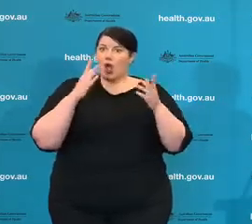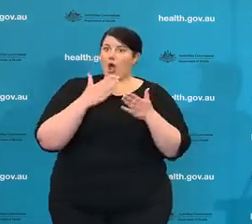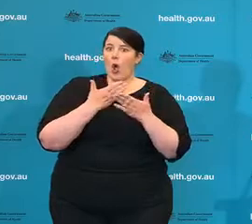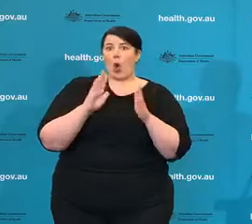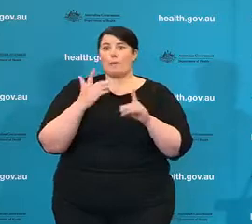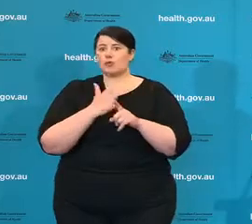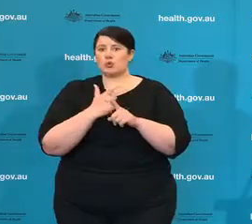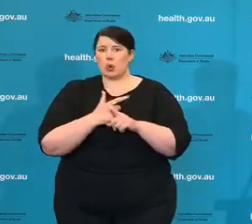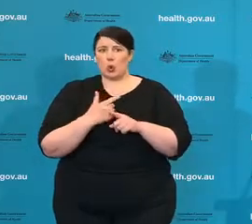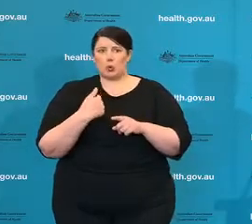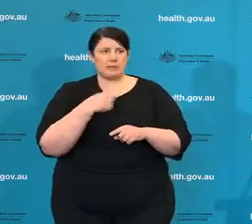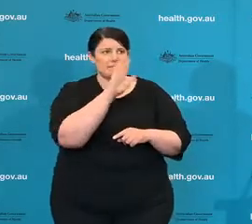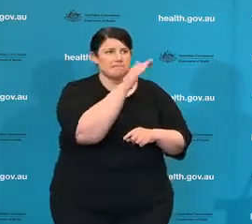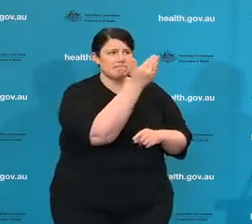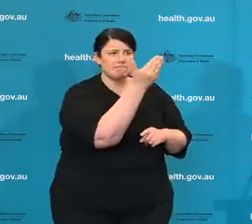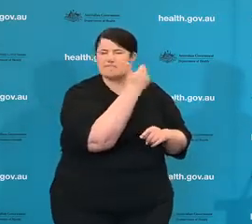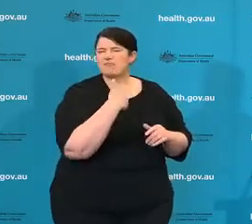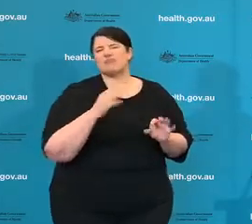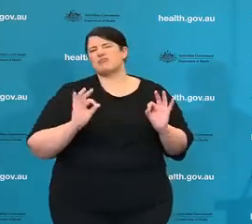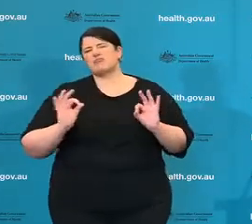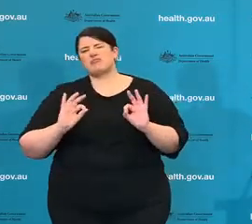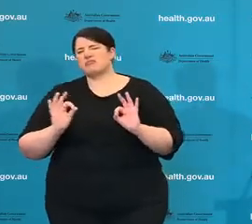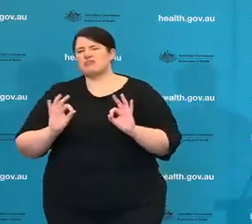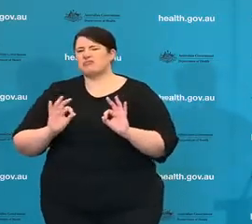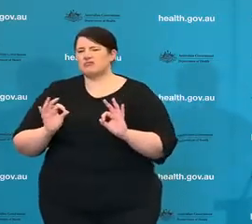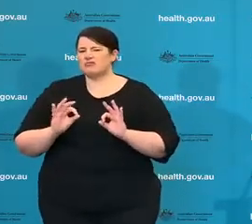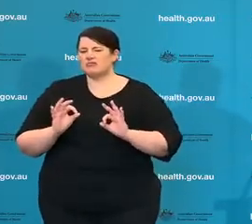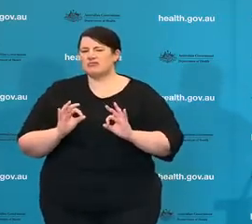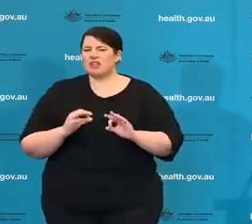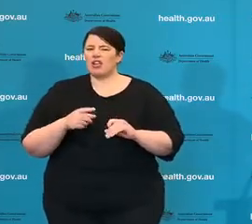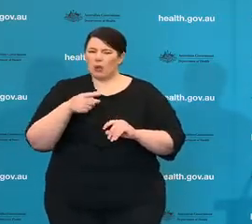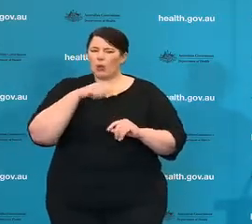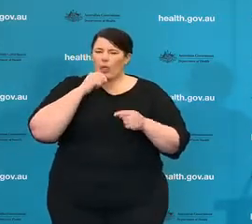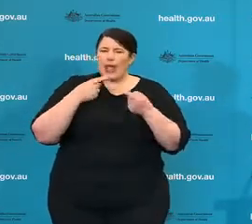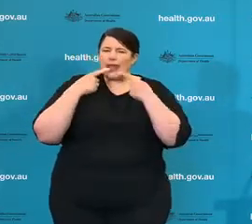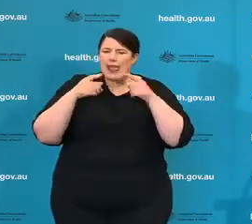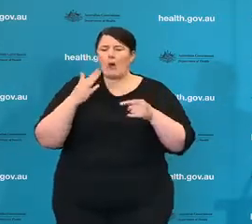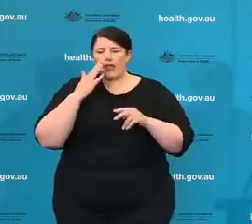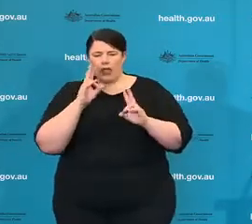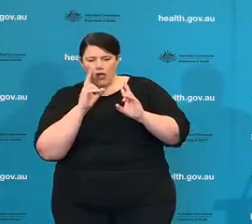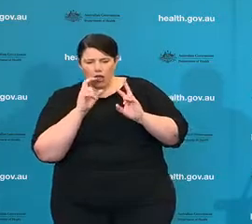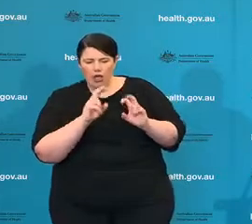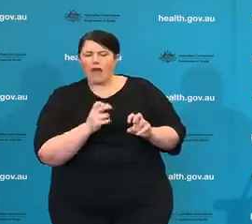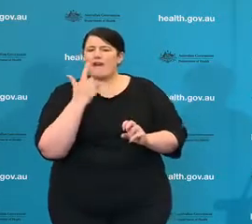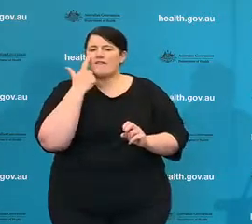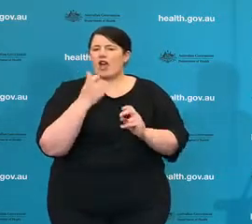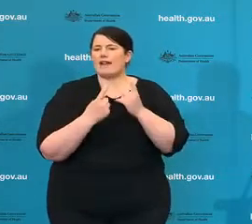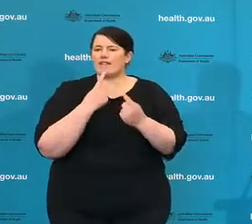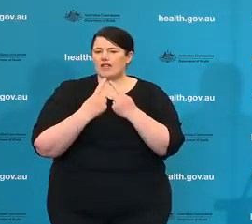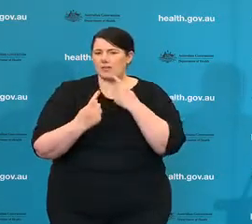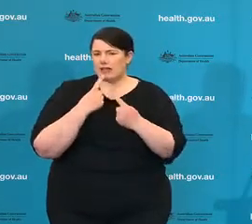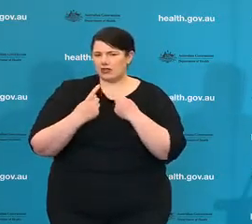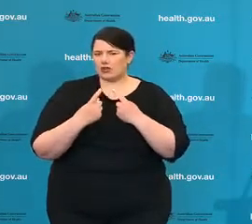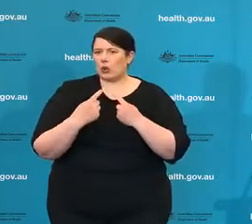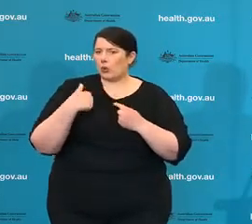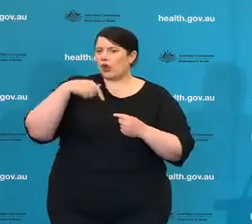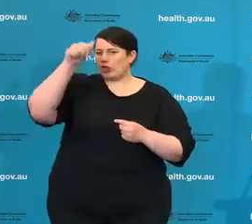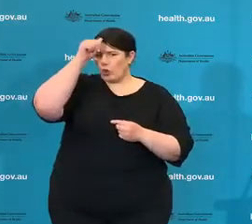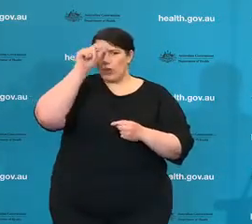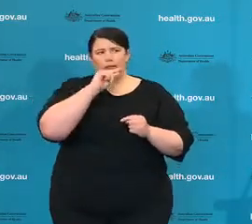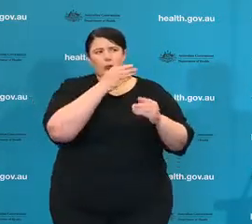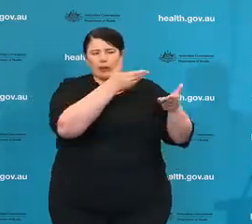the information any quicker than anyone else around the world, and we have every expectation that we'll receive it